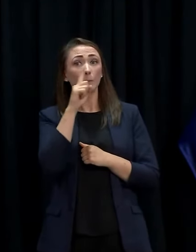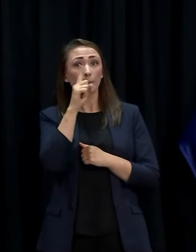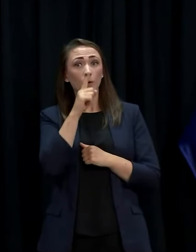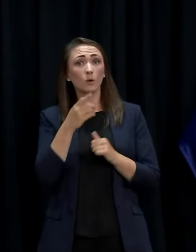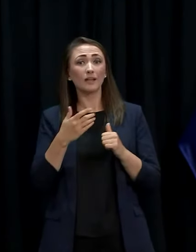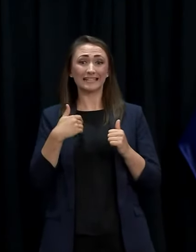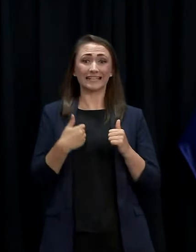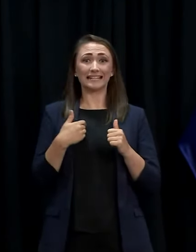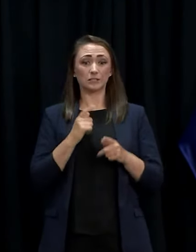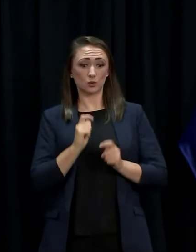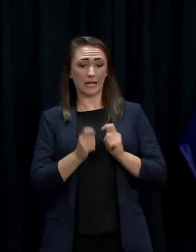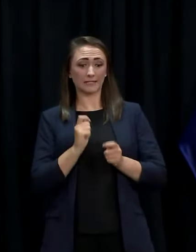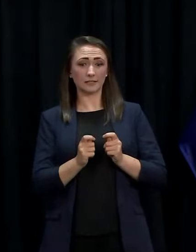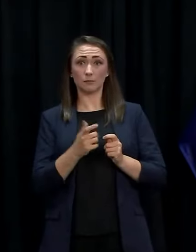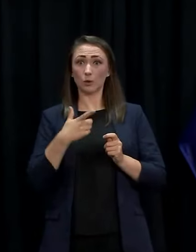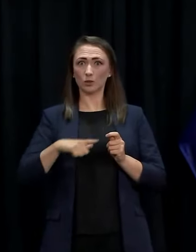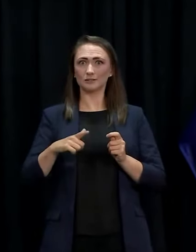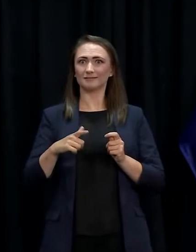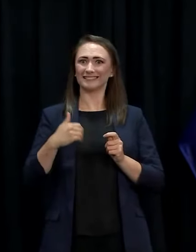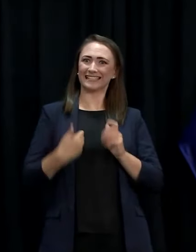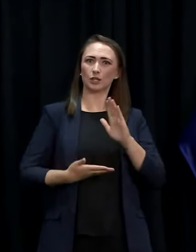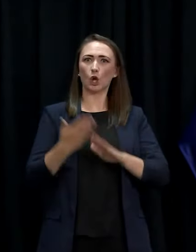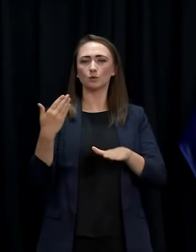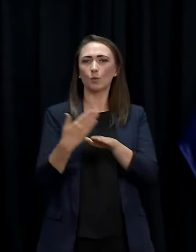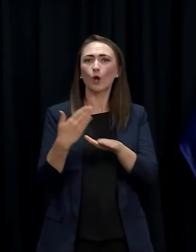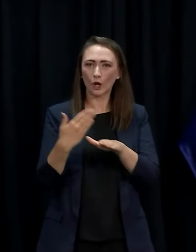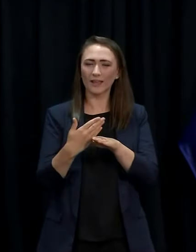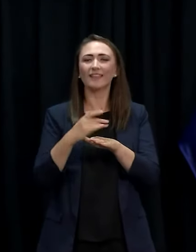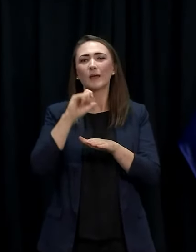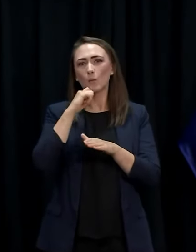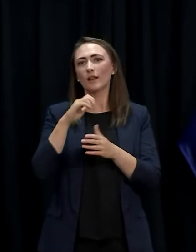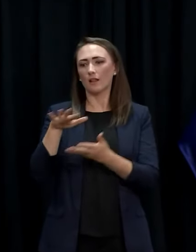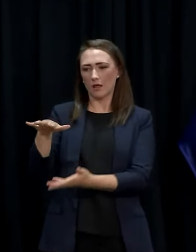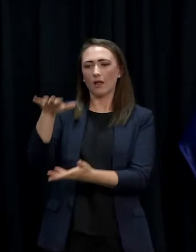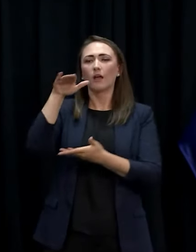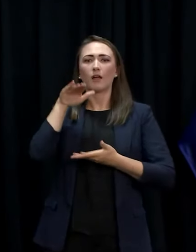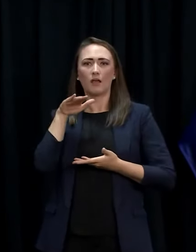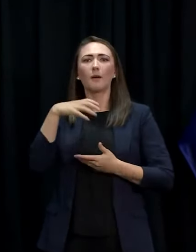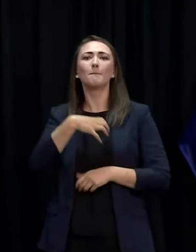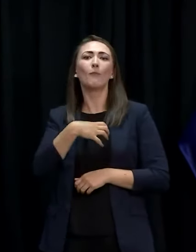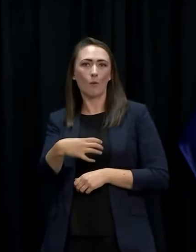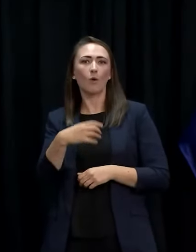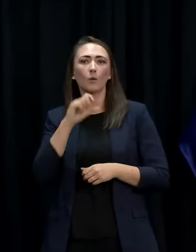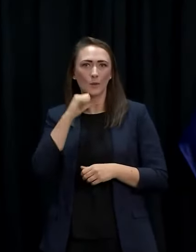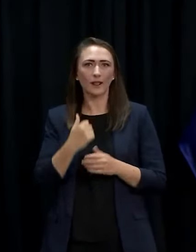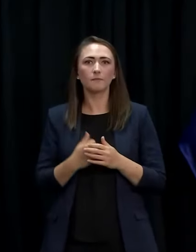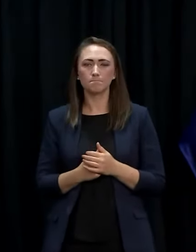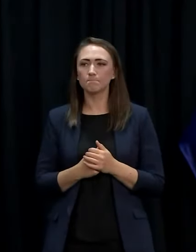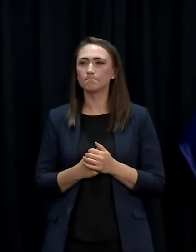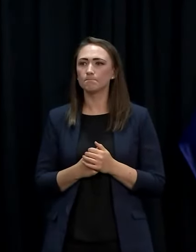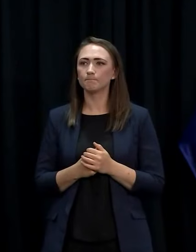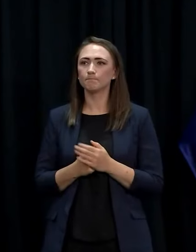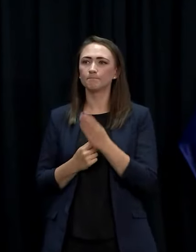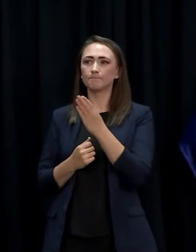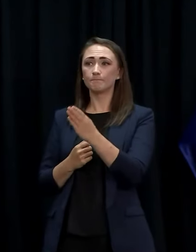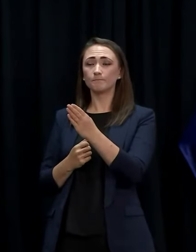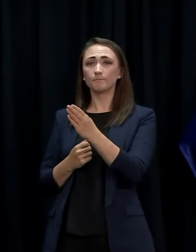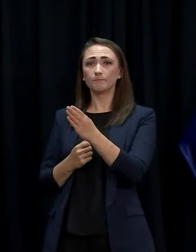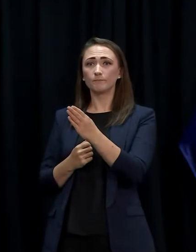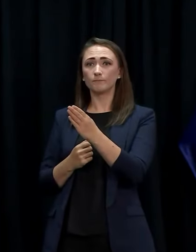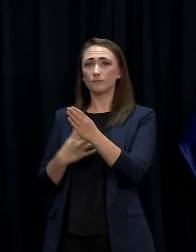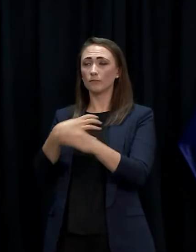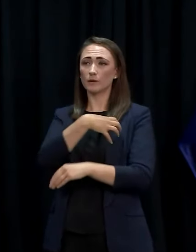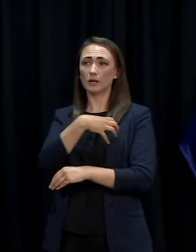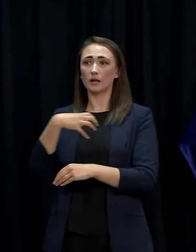more tests so that they can test more frequently. Did the government at any point consider just doing what a few other countries have done, sending rats to every